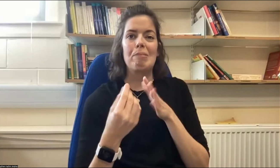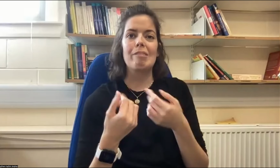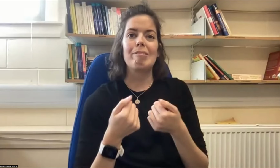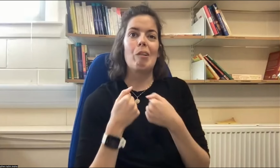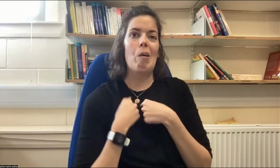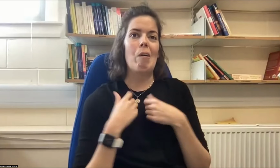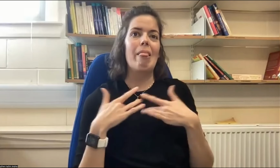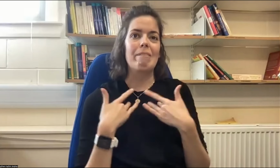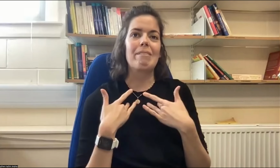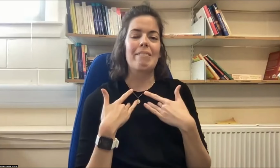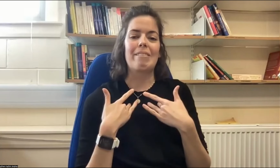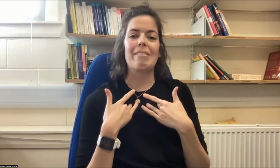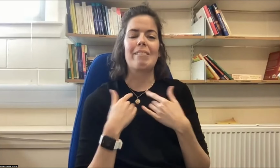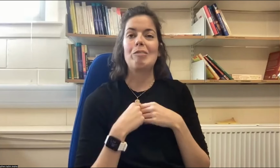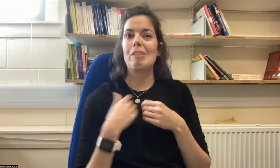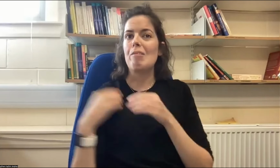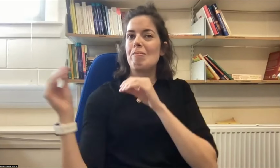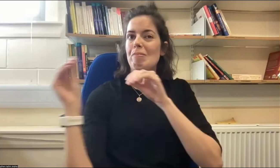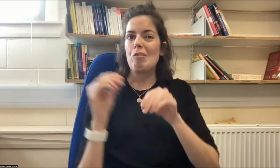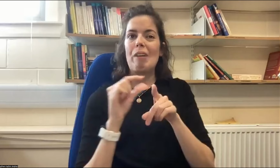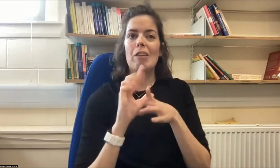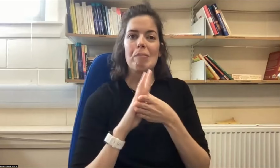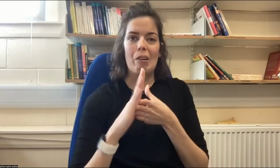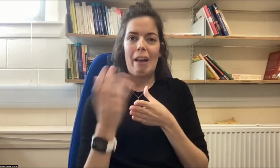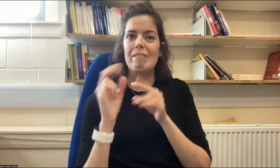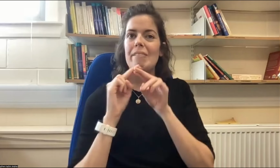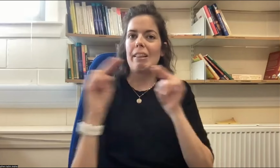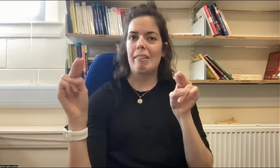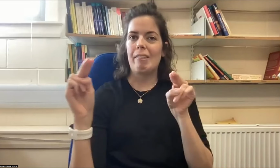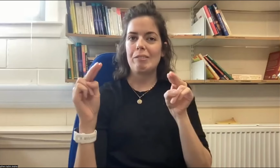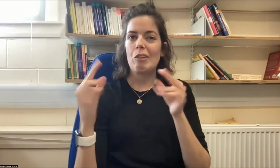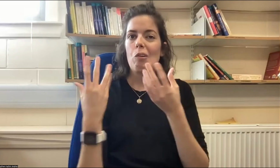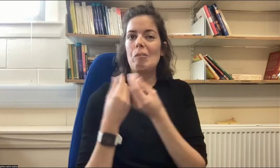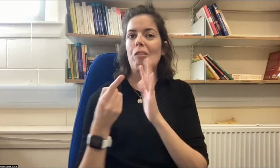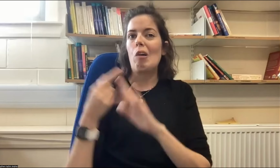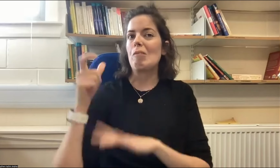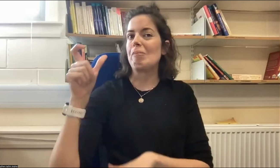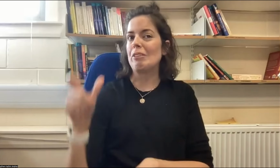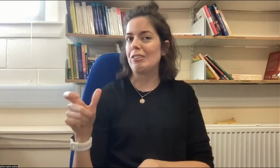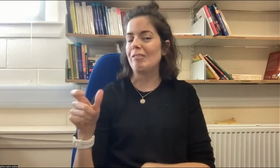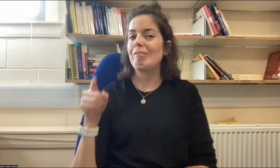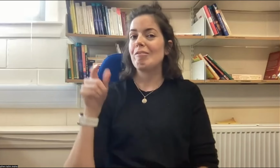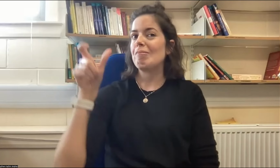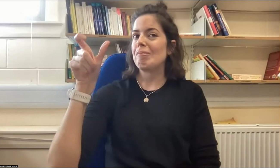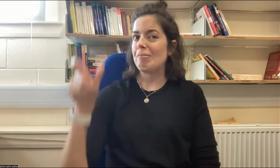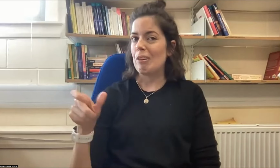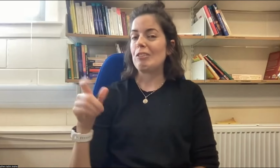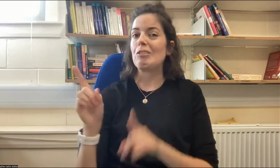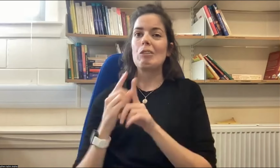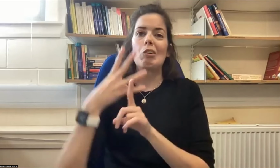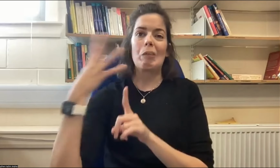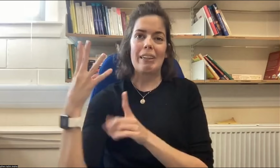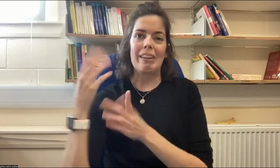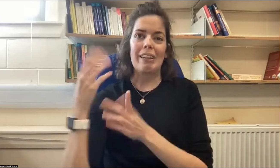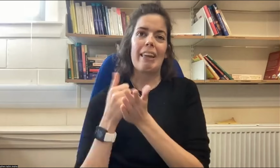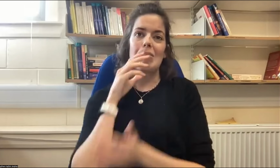deaf queer lesbian spaces. But let me give you one example from my own life. When I moved to Edinburgh, I started sharing a flat with another